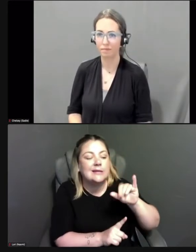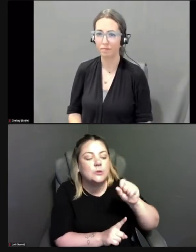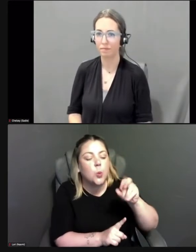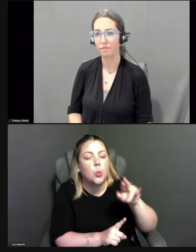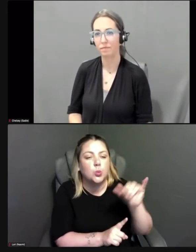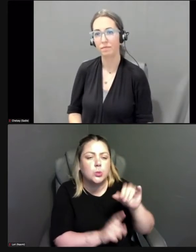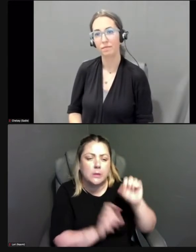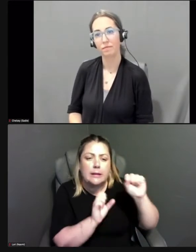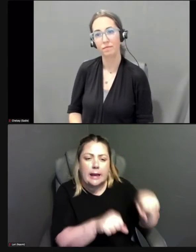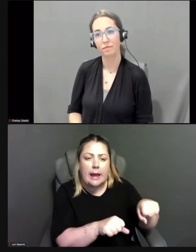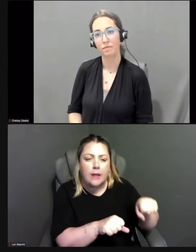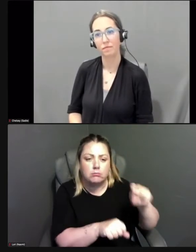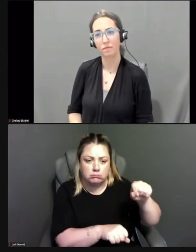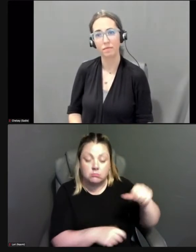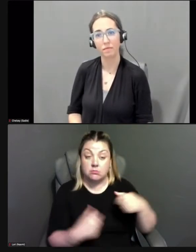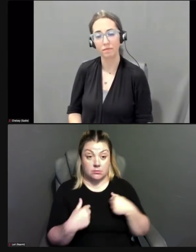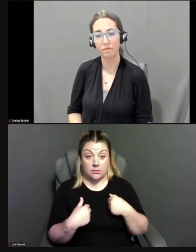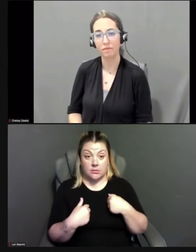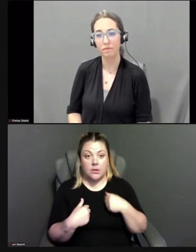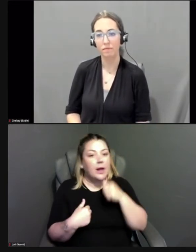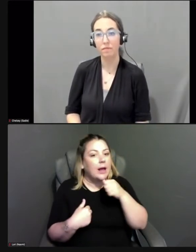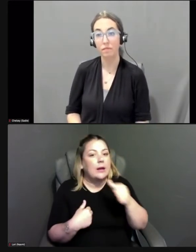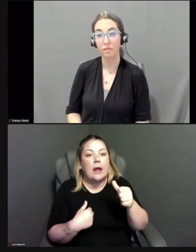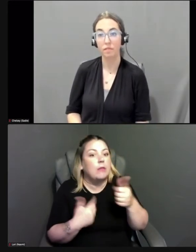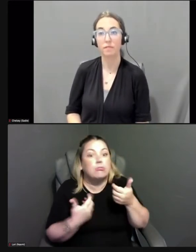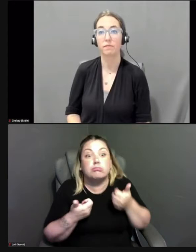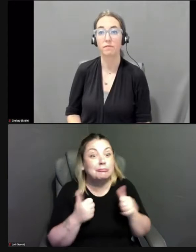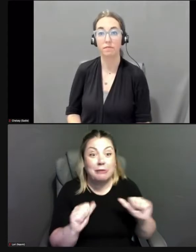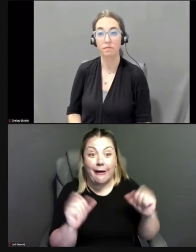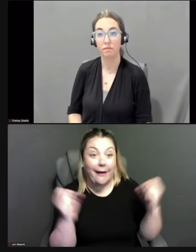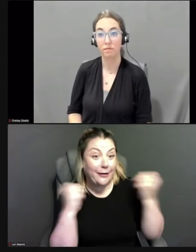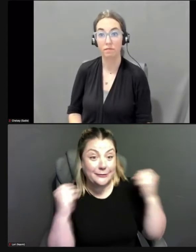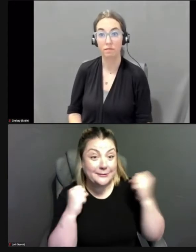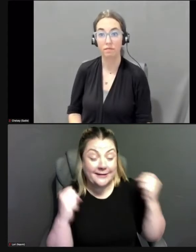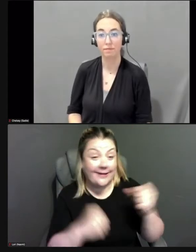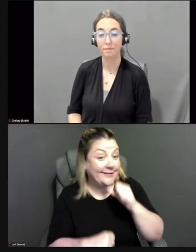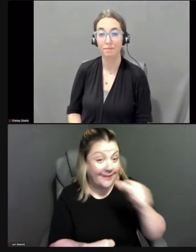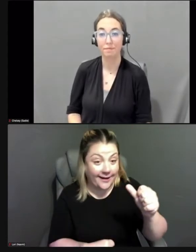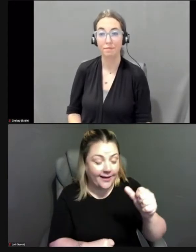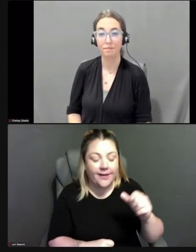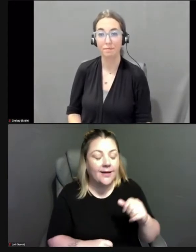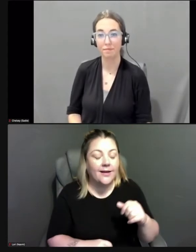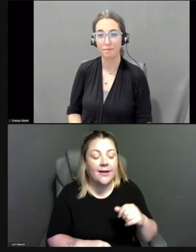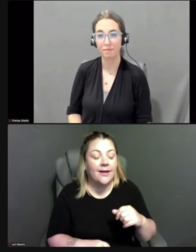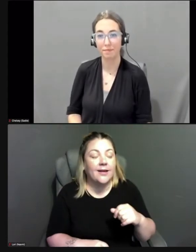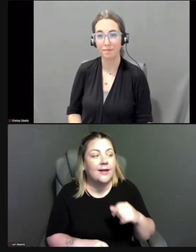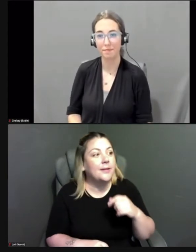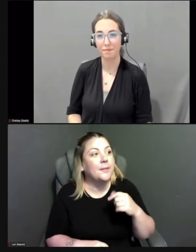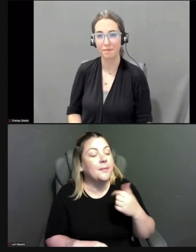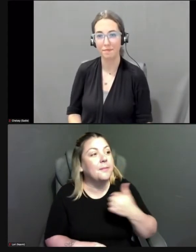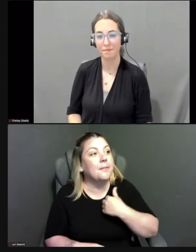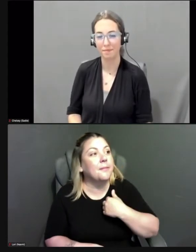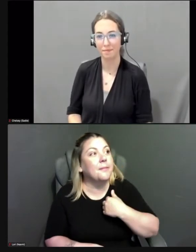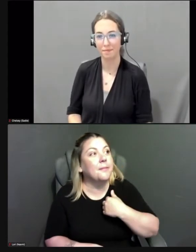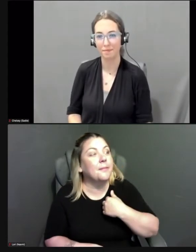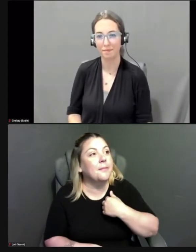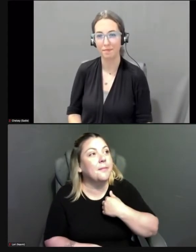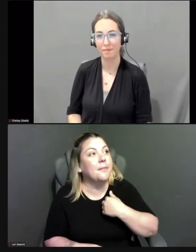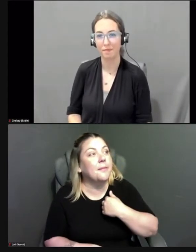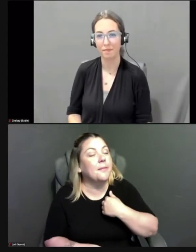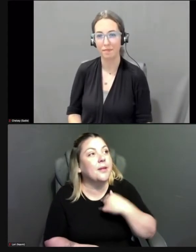even attempt to exercise or anything like that. It like didn't even like there was some part of me that was